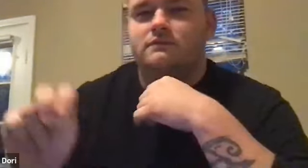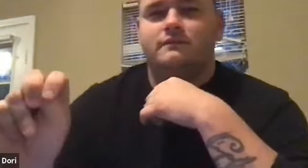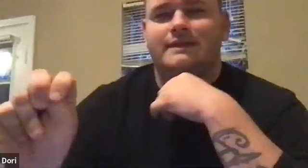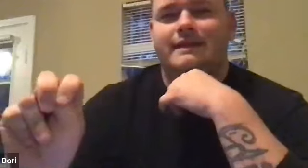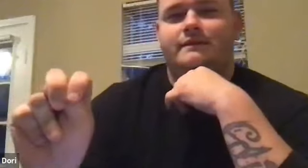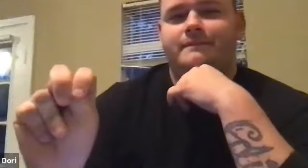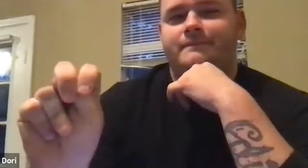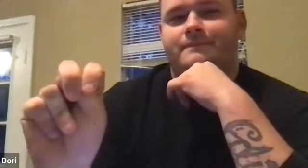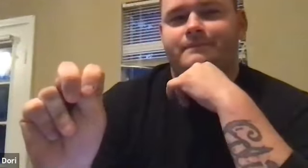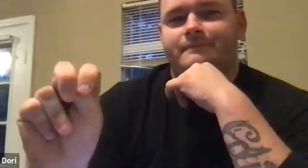In.